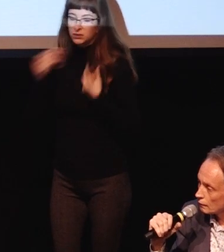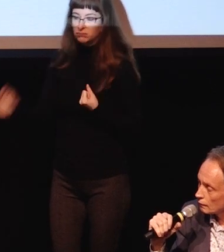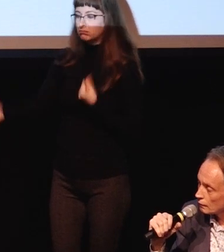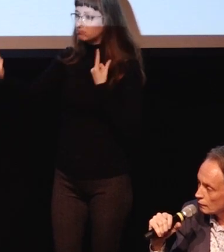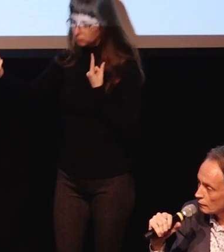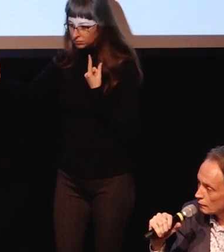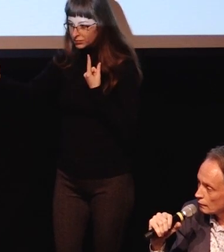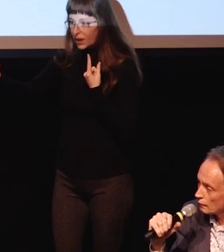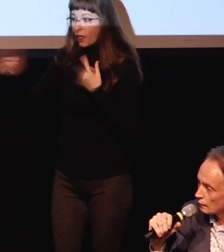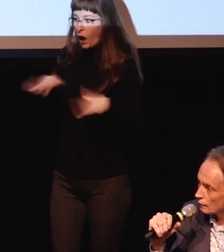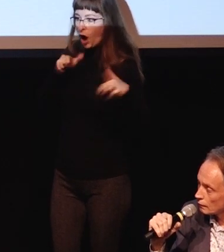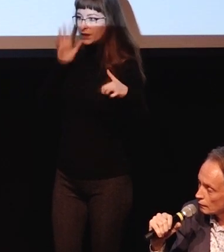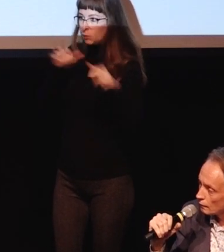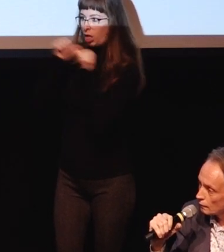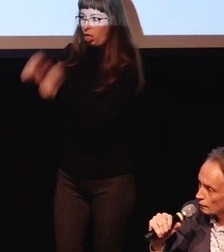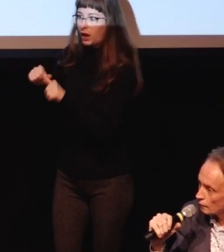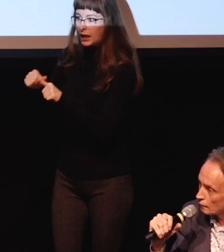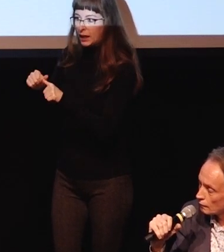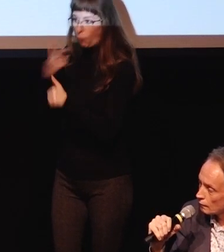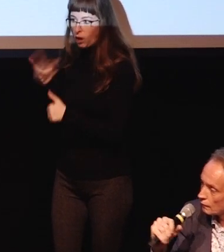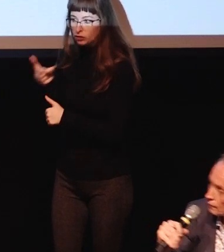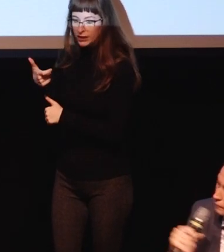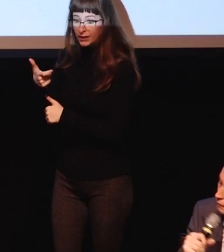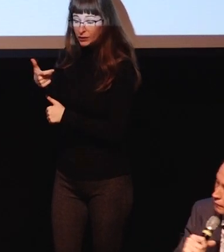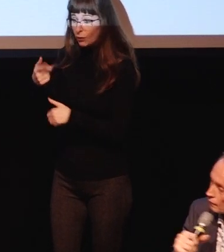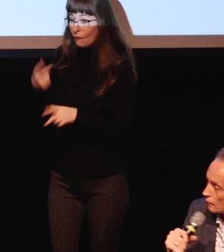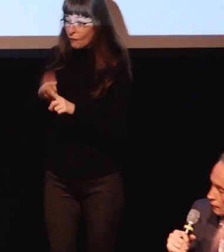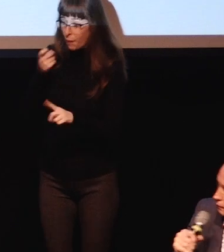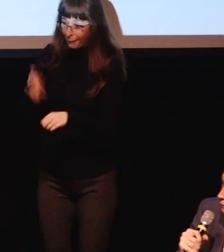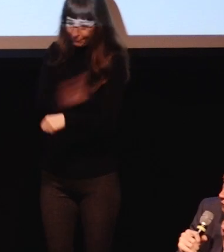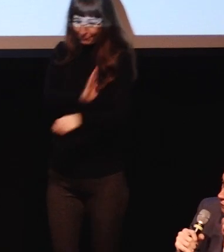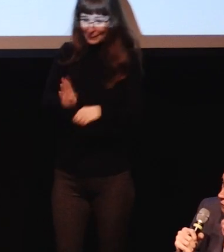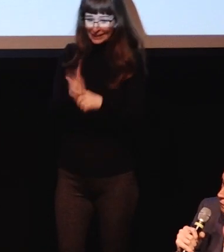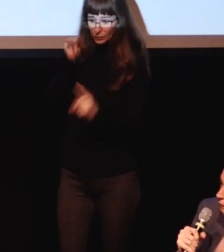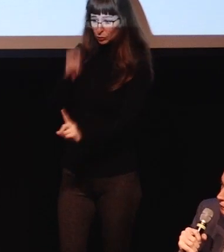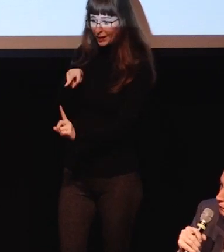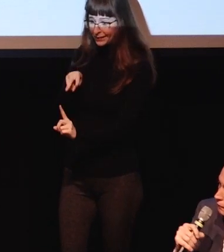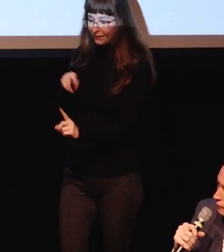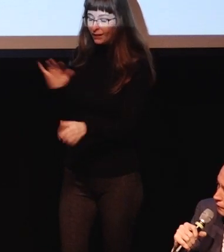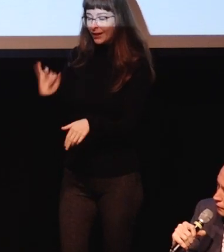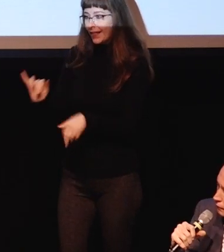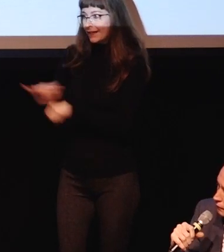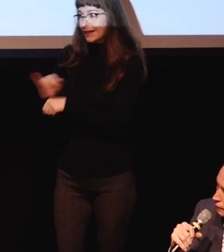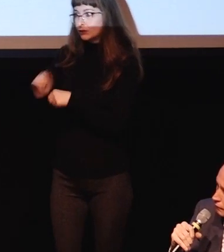they'll remain engaged with the show. So from a commercial standpoint, you know, the industry, as if they don't have enough money, they stand to make